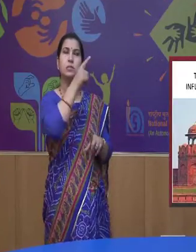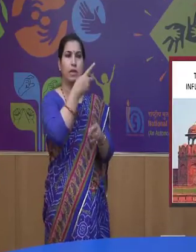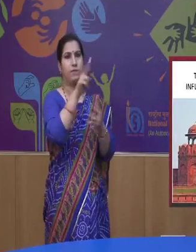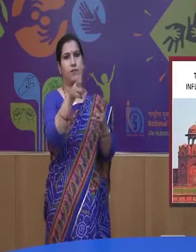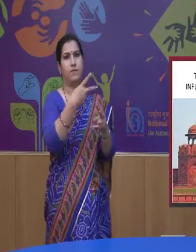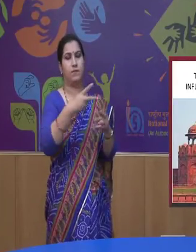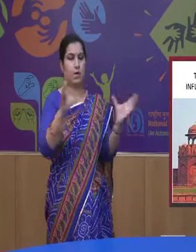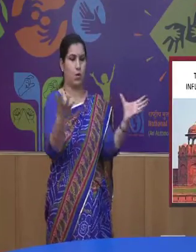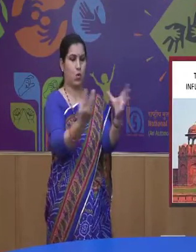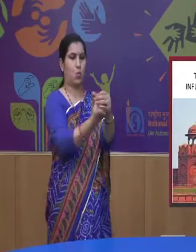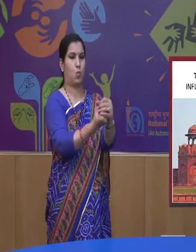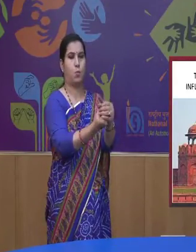communities living together in India.